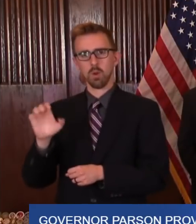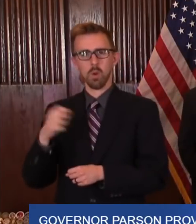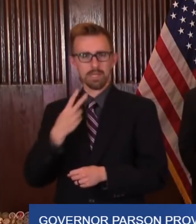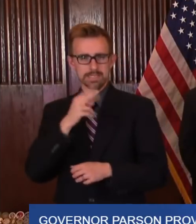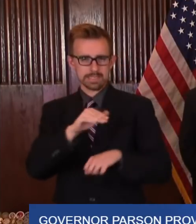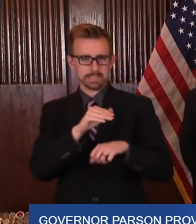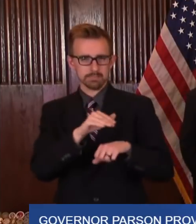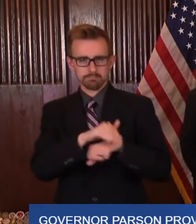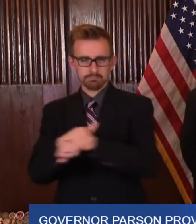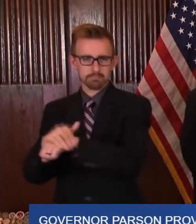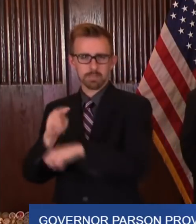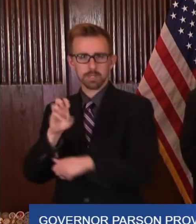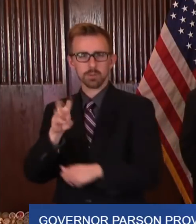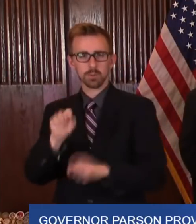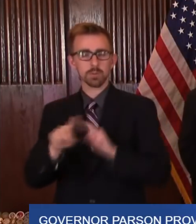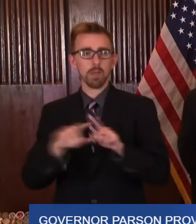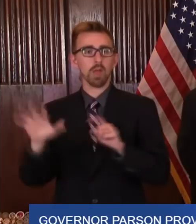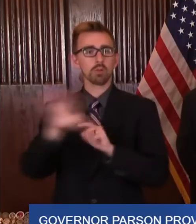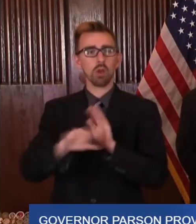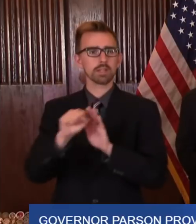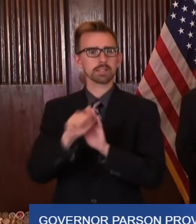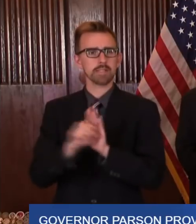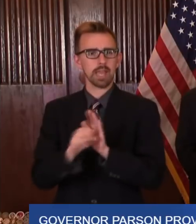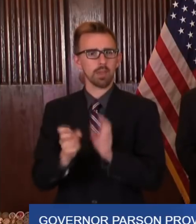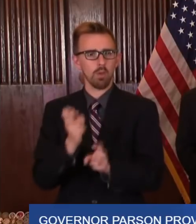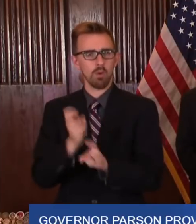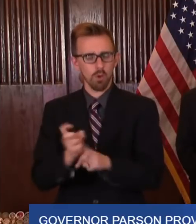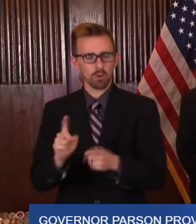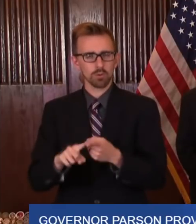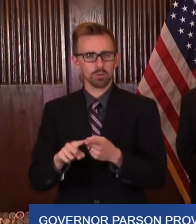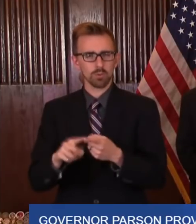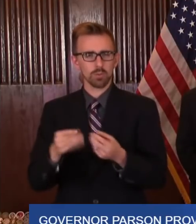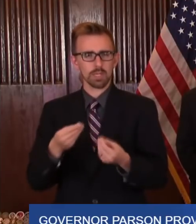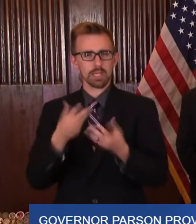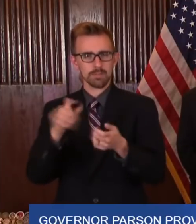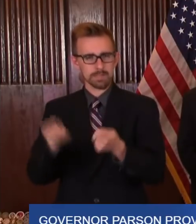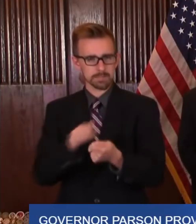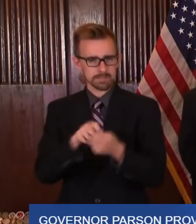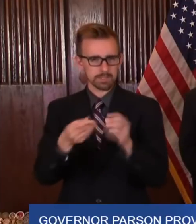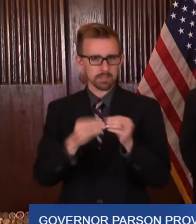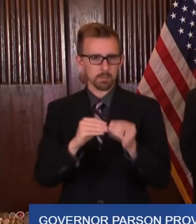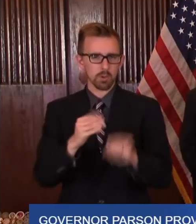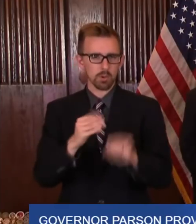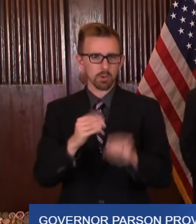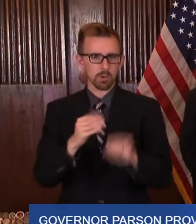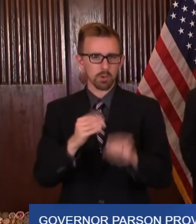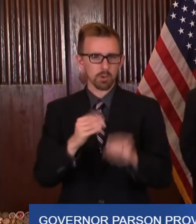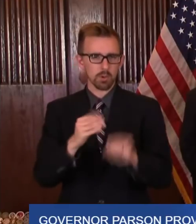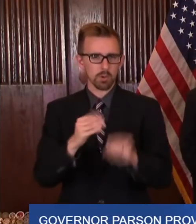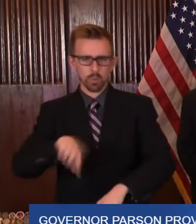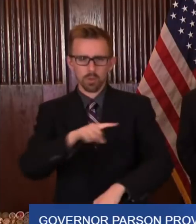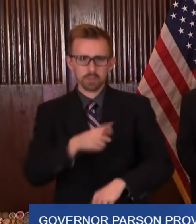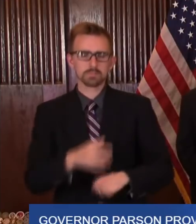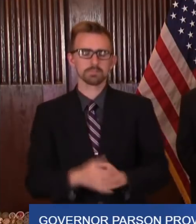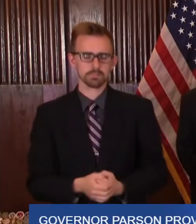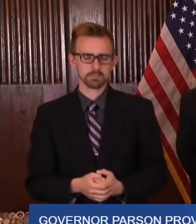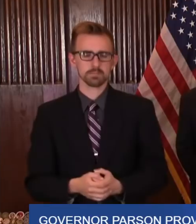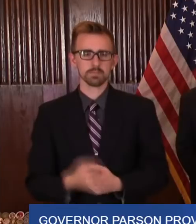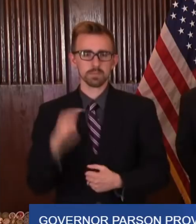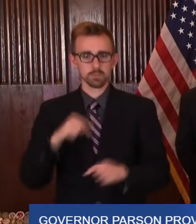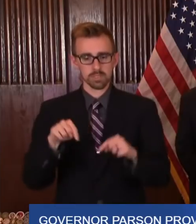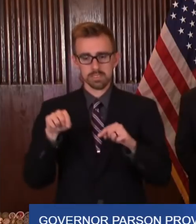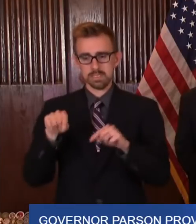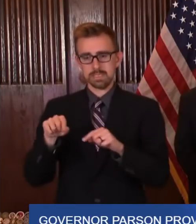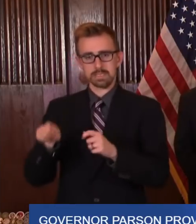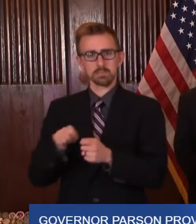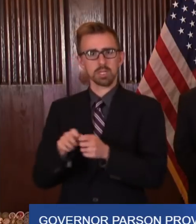night. But as a state, it's just much more difficult to give a hard number for recovery rates. And so for this particular state, which